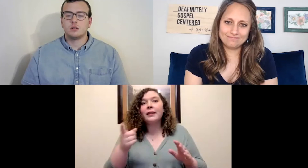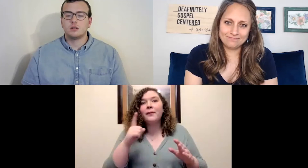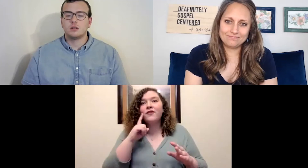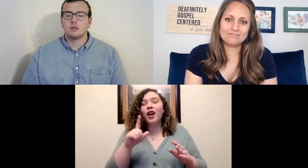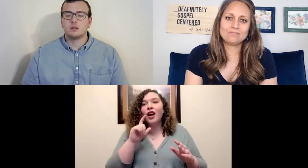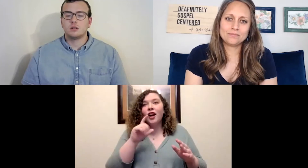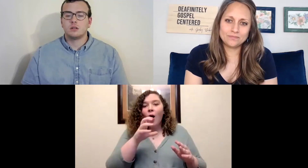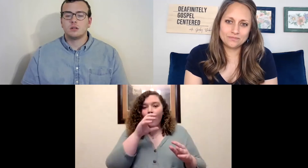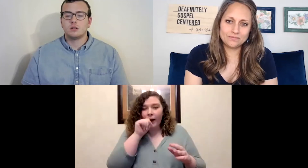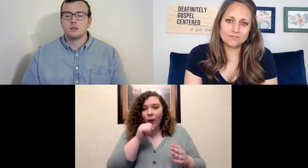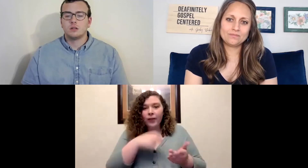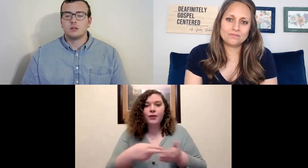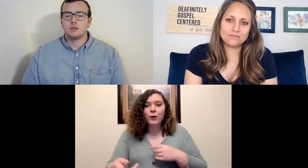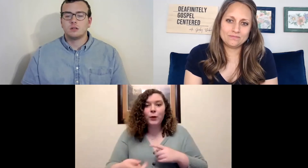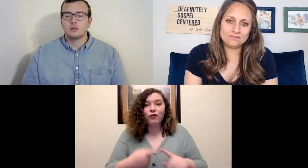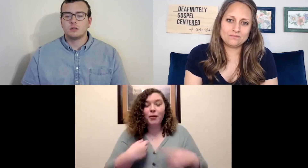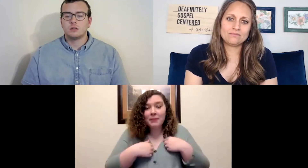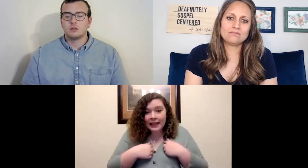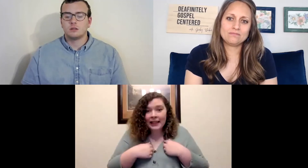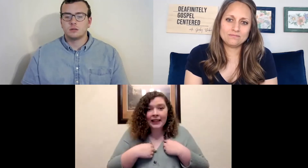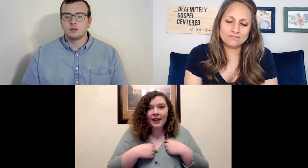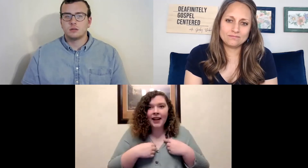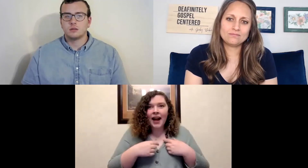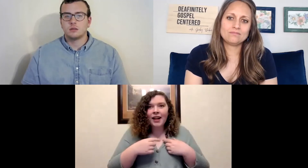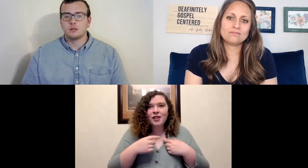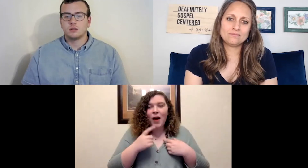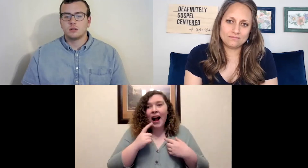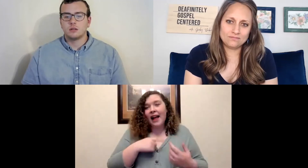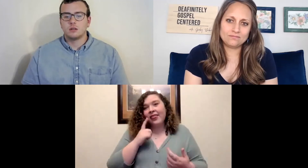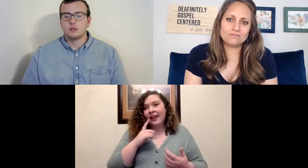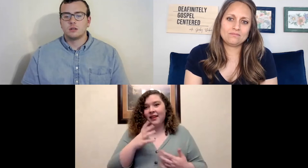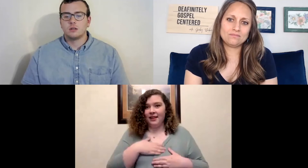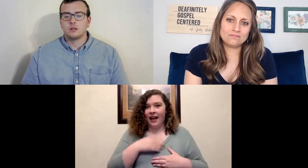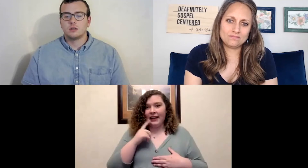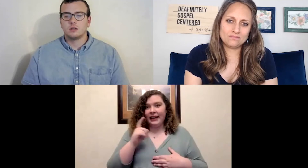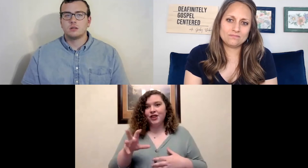him about it, and me forgiving him for withholding the truth from me.